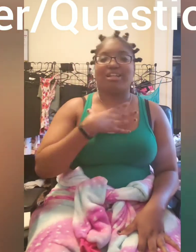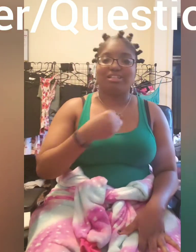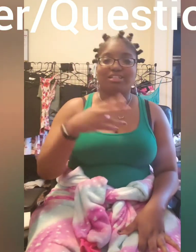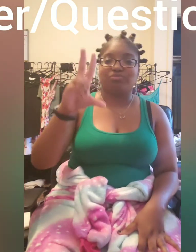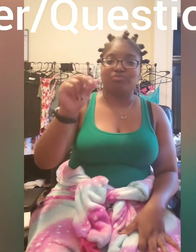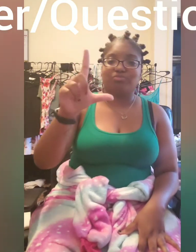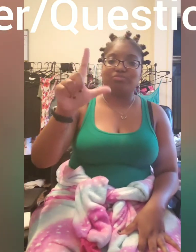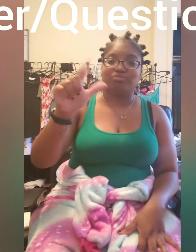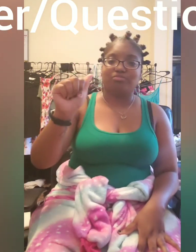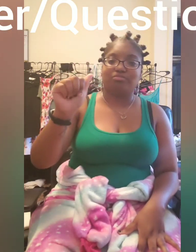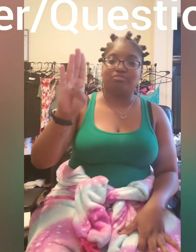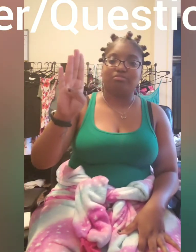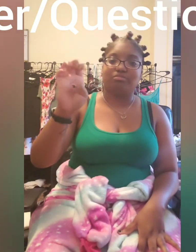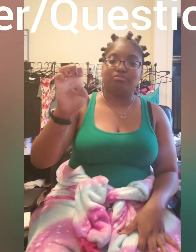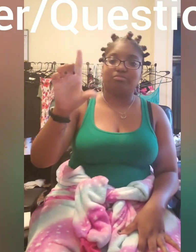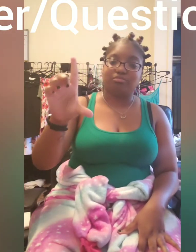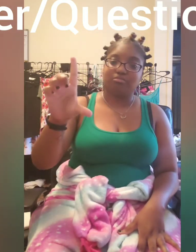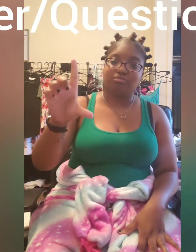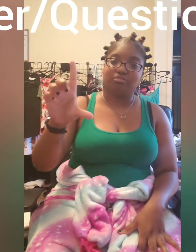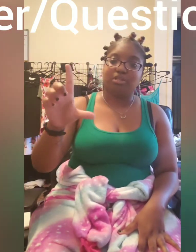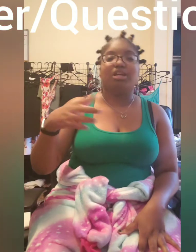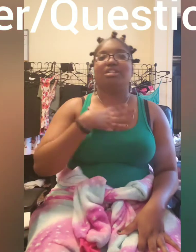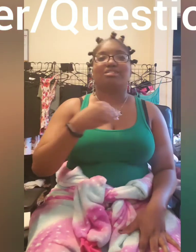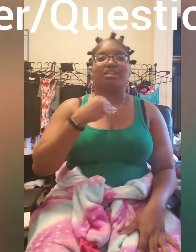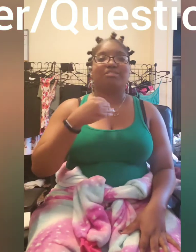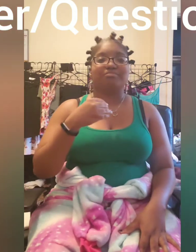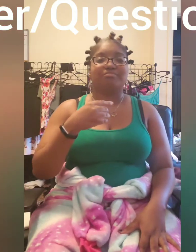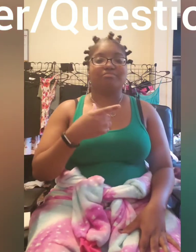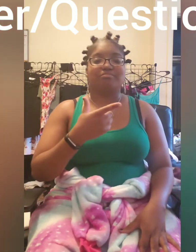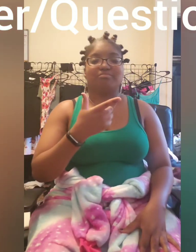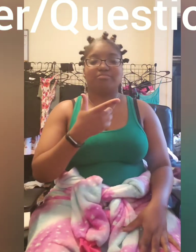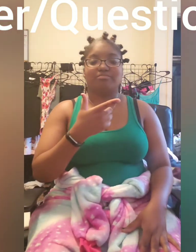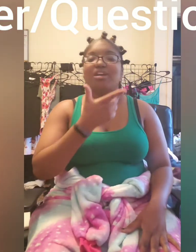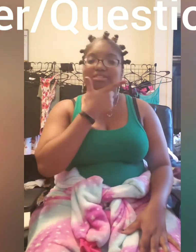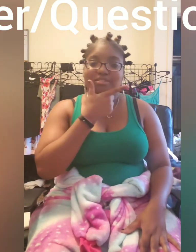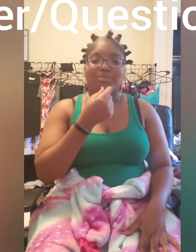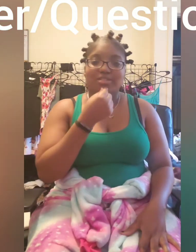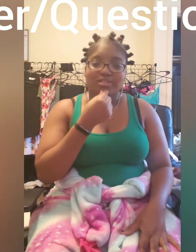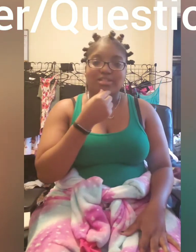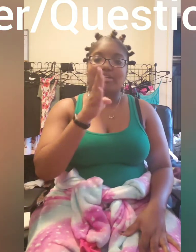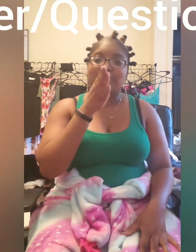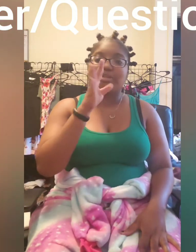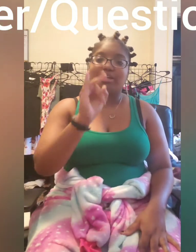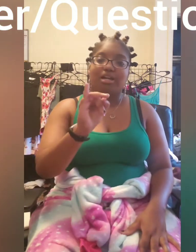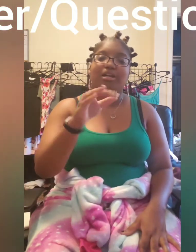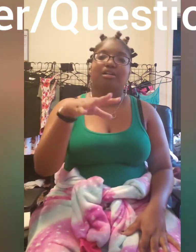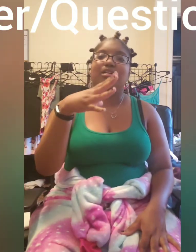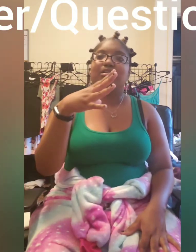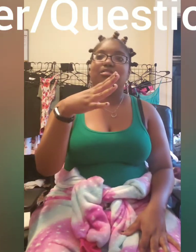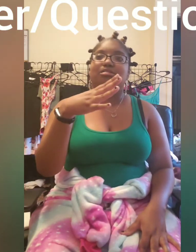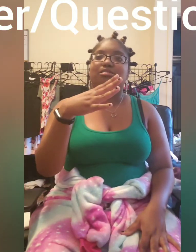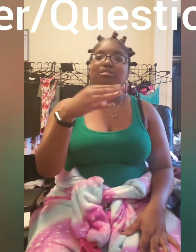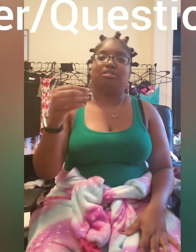one is queer and it's more so of a general identification. Like, it's not really